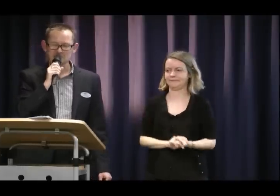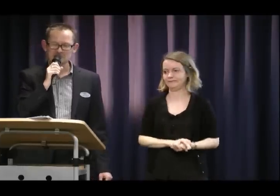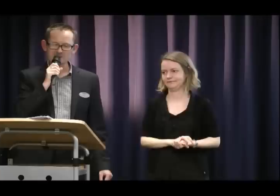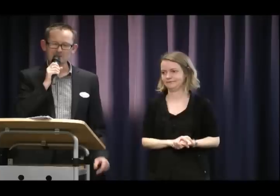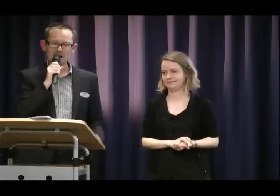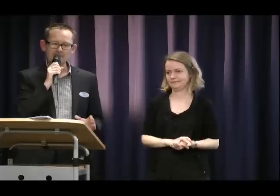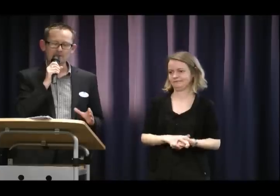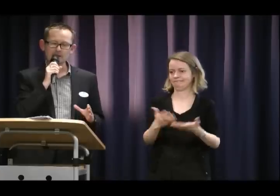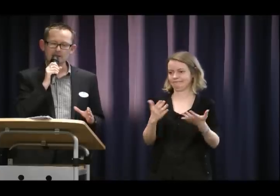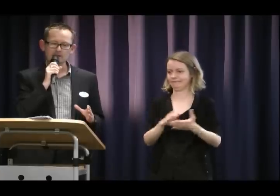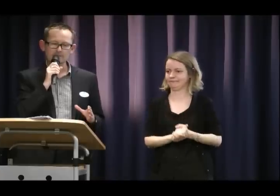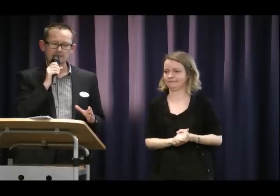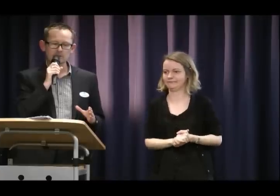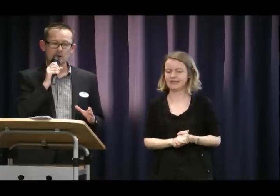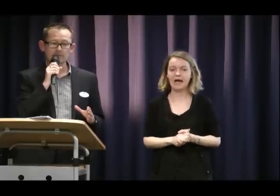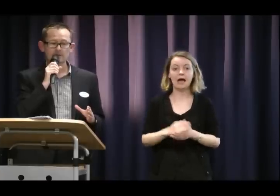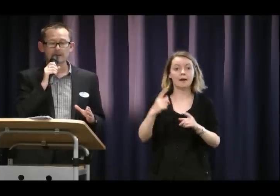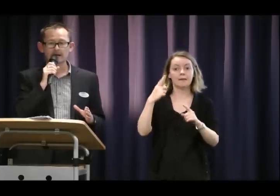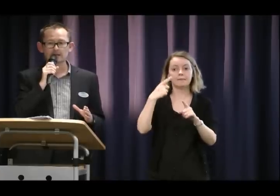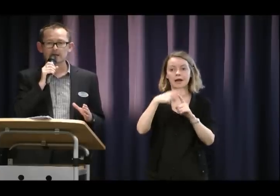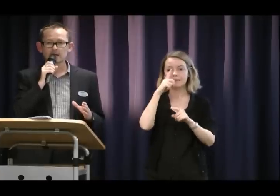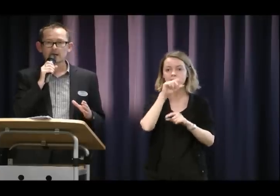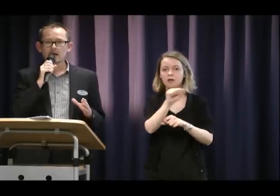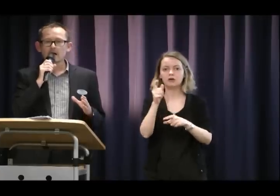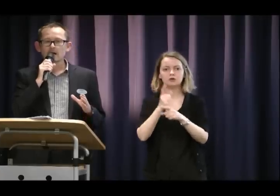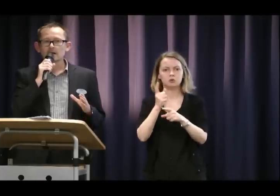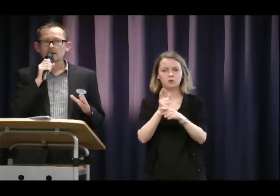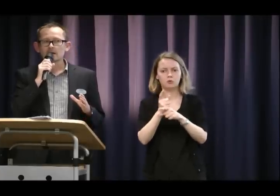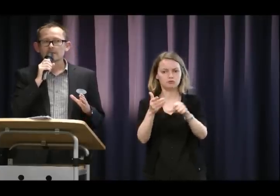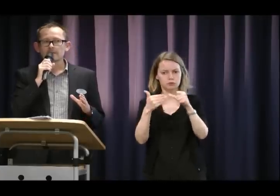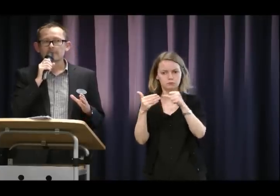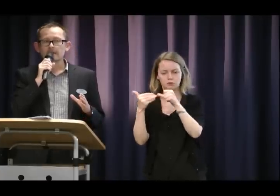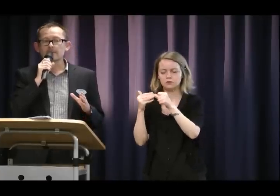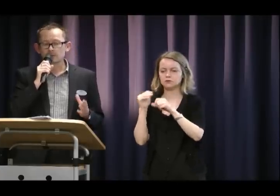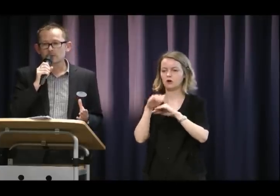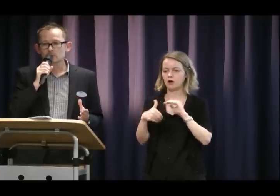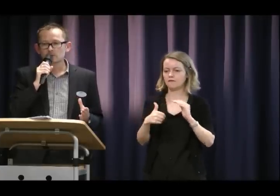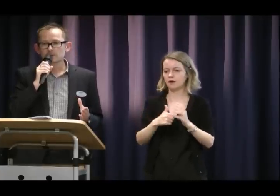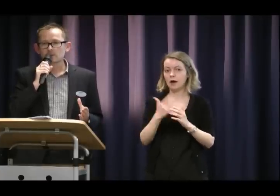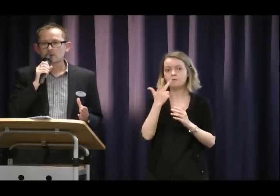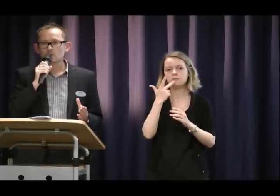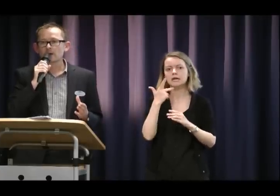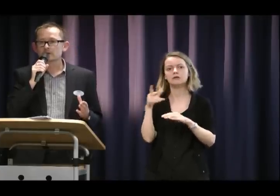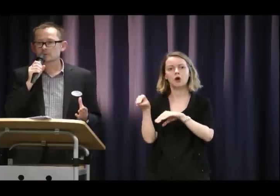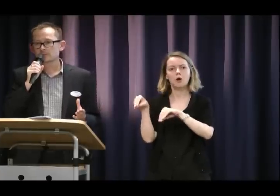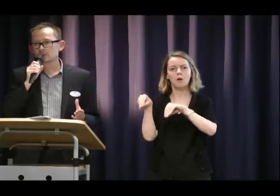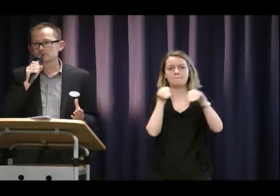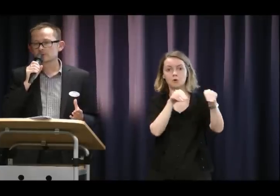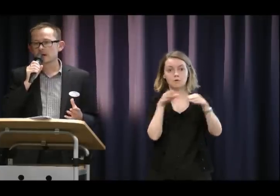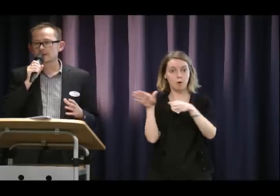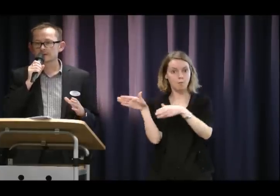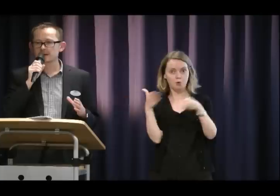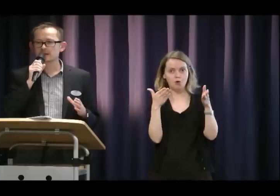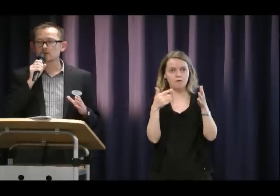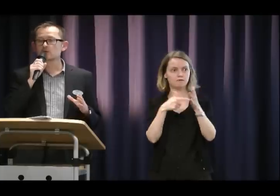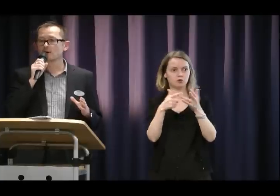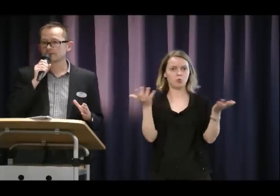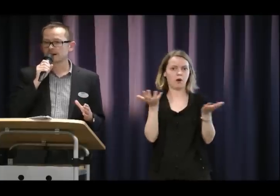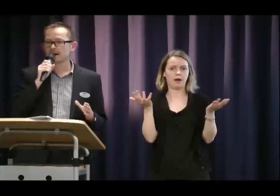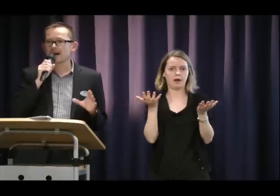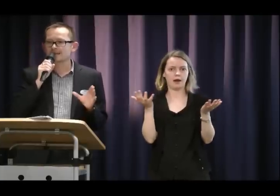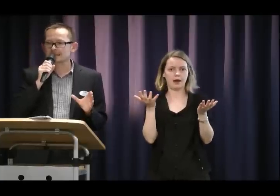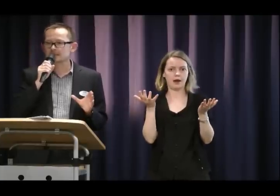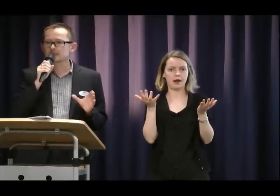And also, we've had a lot of people comment about, if we move, where should we move to? And they're saying